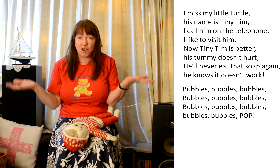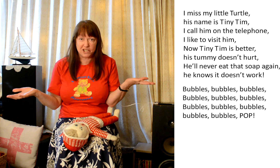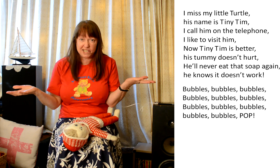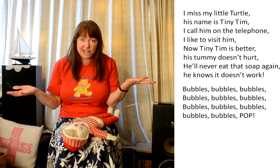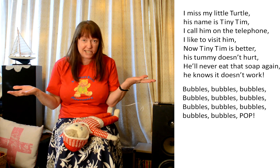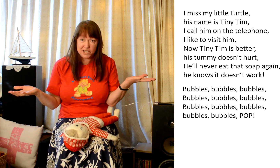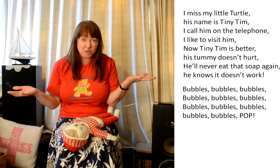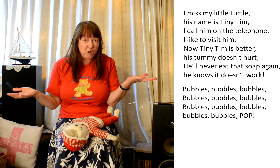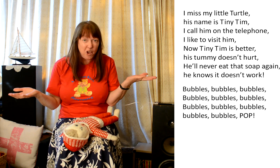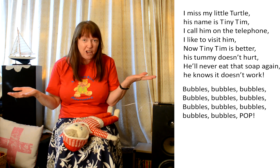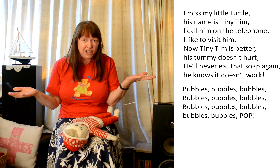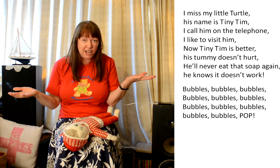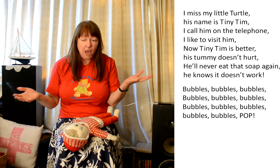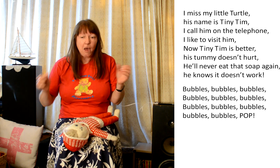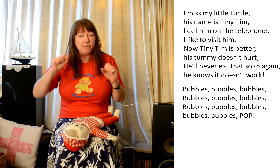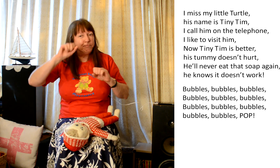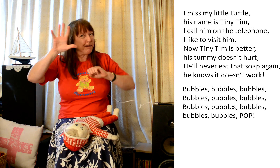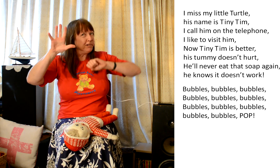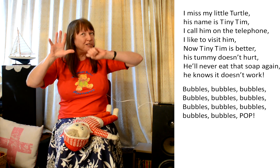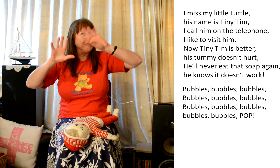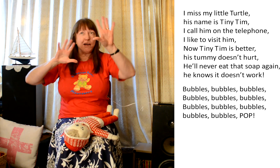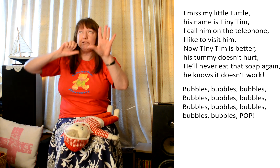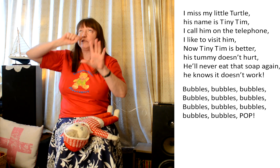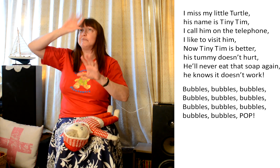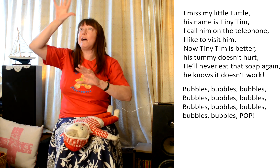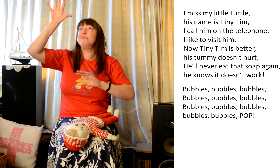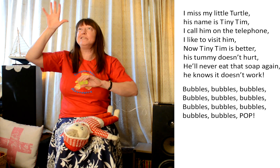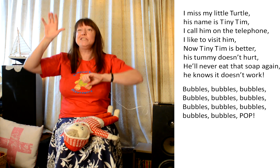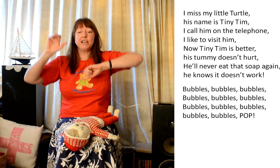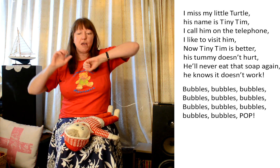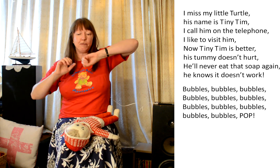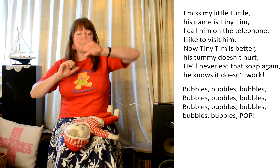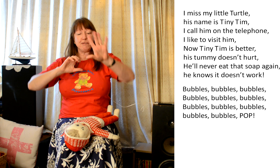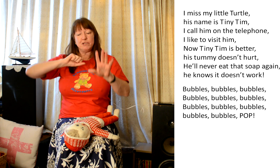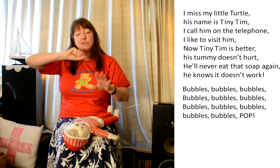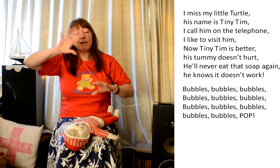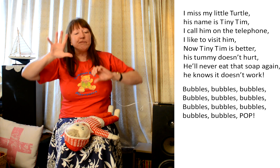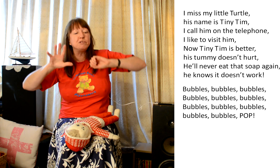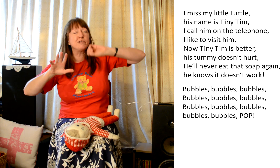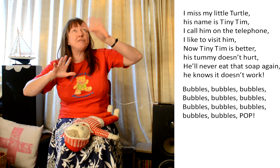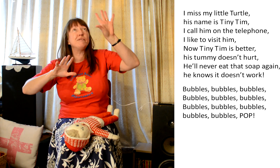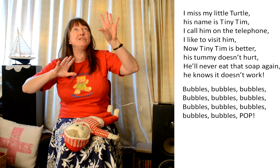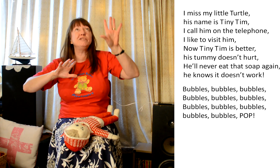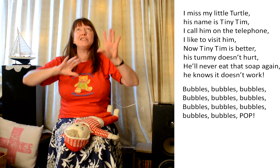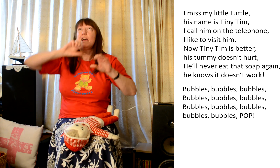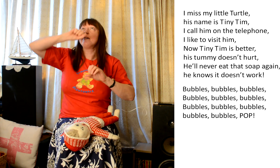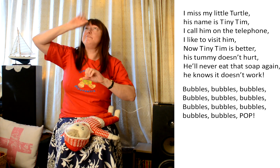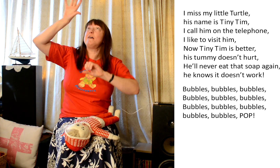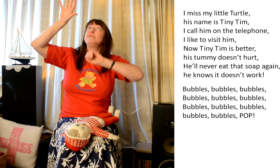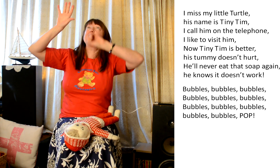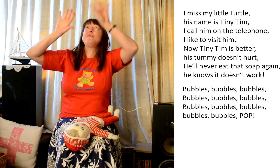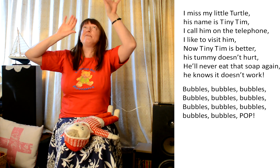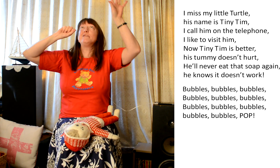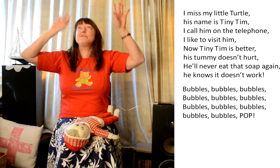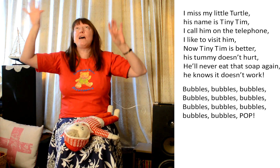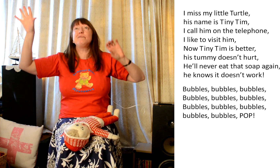it doesn't work. Bubbles, bubbles, bubbles, bubbles, bubbles, bubbles, bubbles, bubbles,